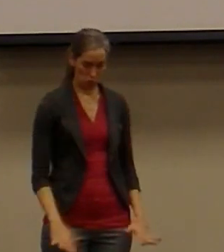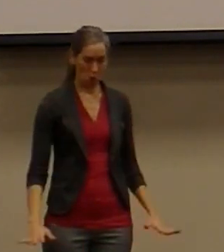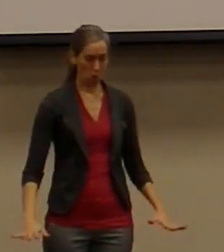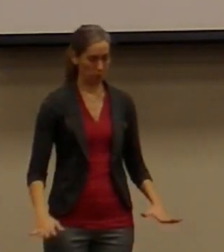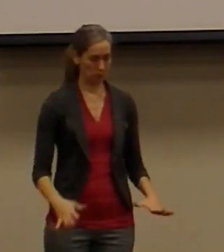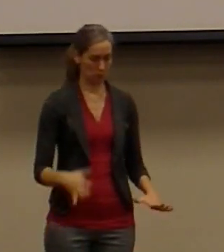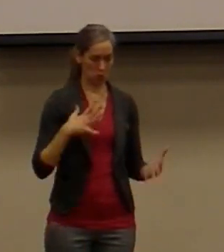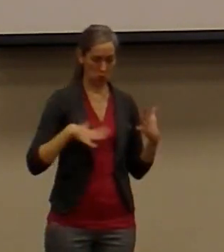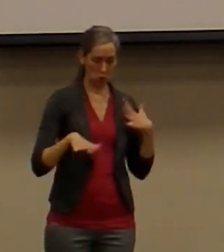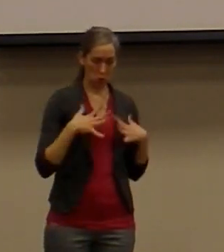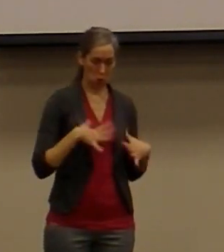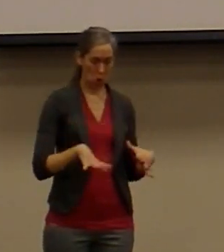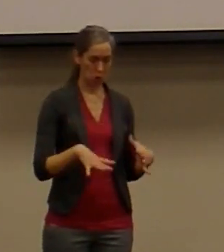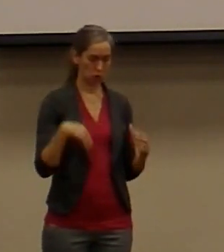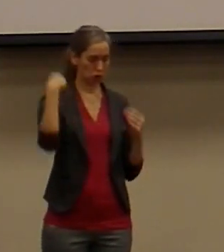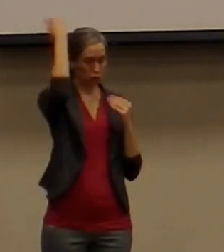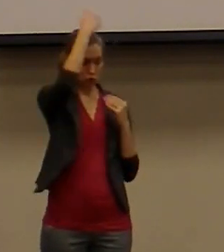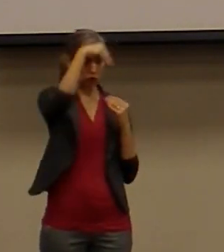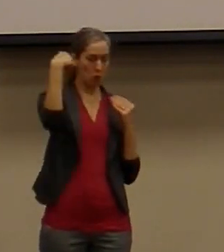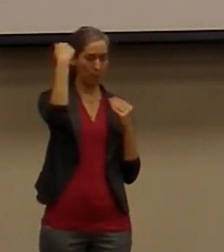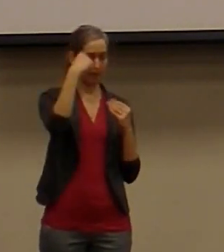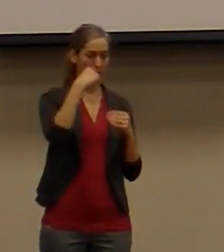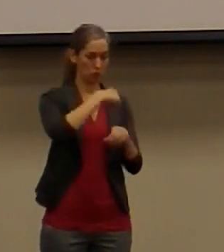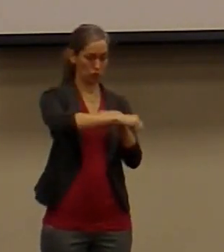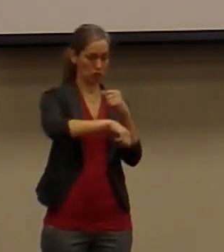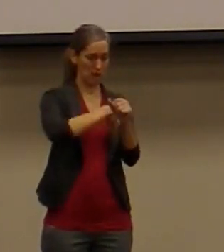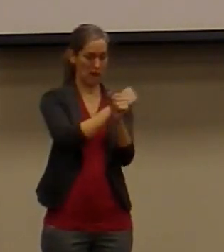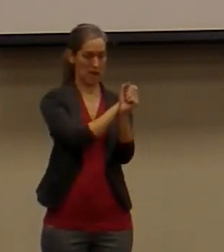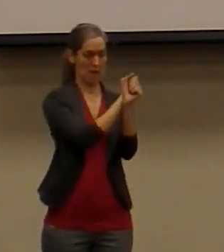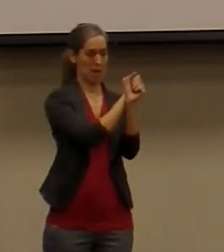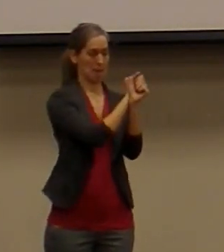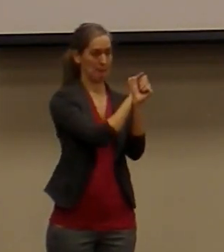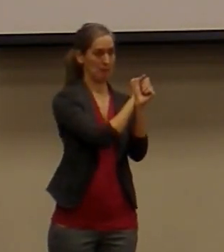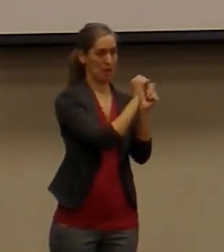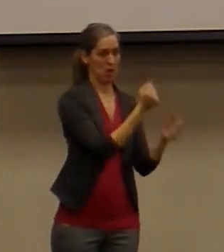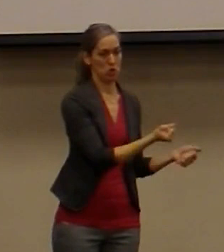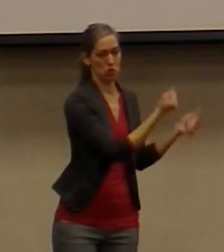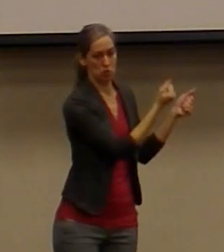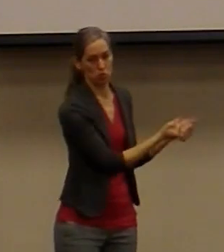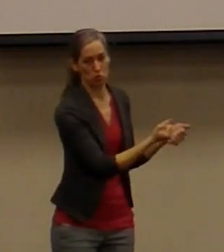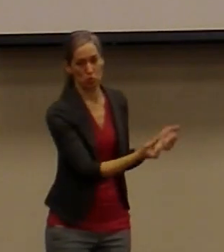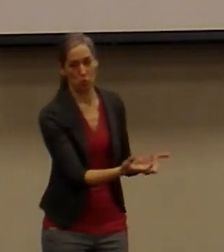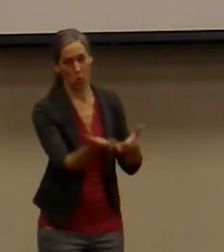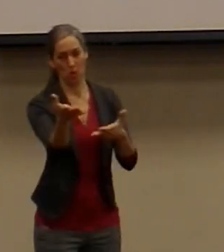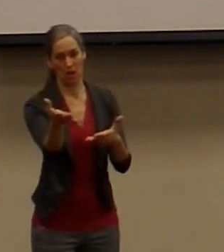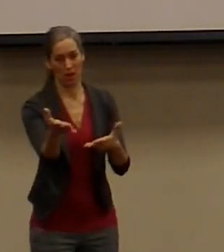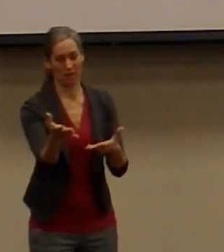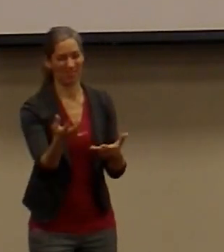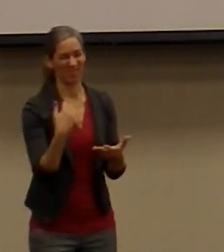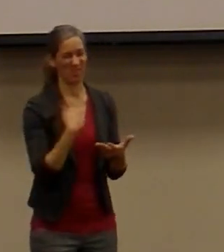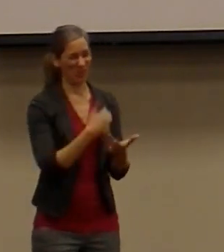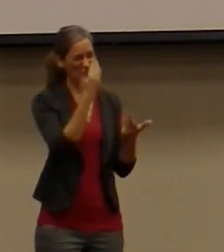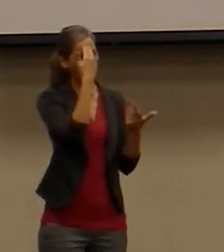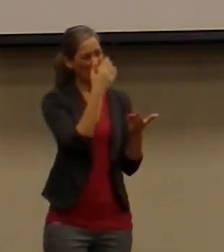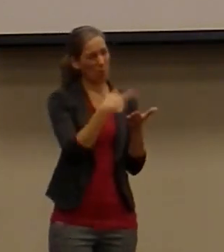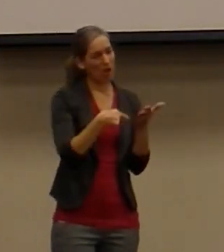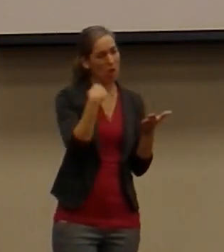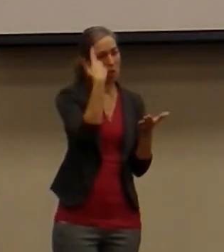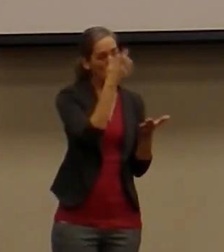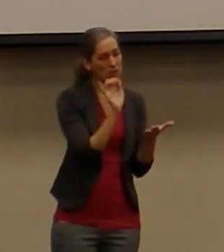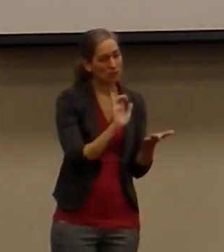other clothes, were bound and thrown into the blazing furnace. We don't really know what this looks like. They